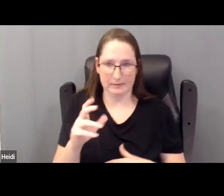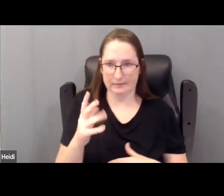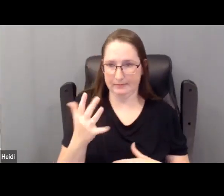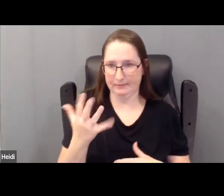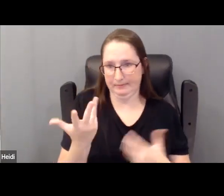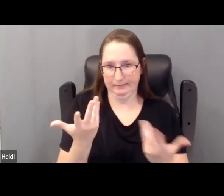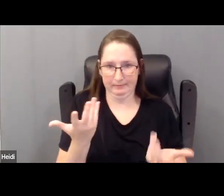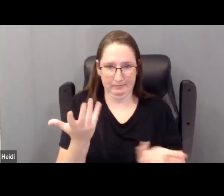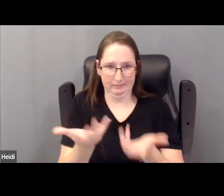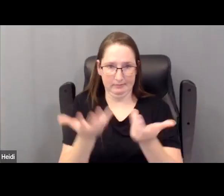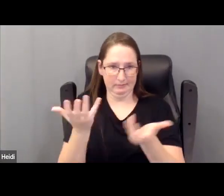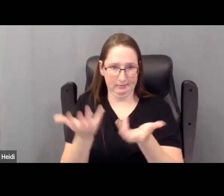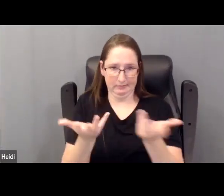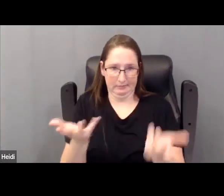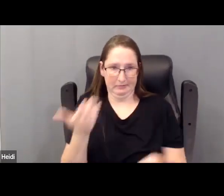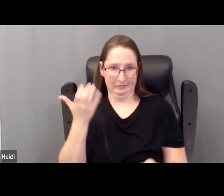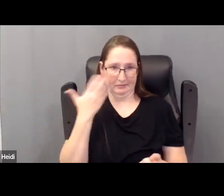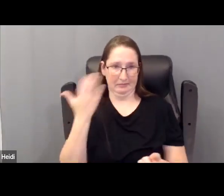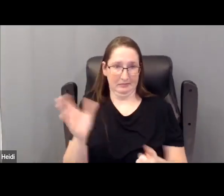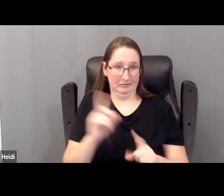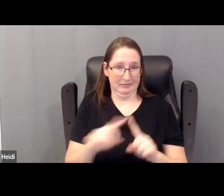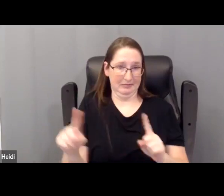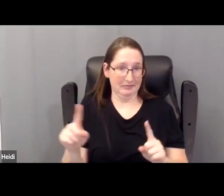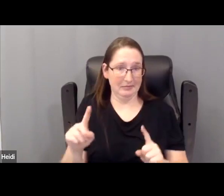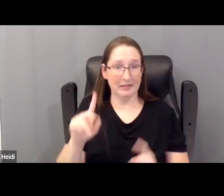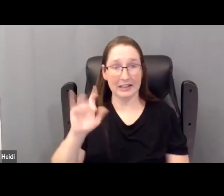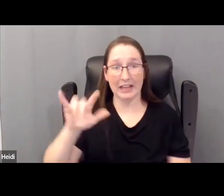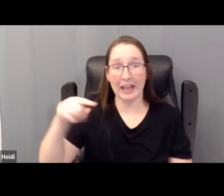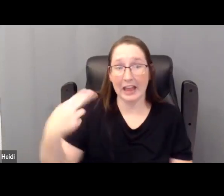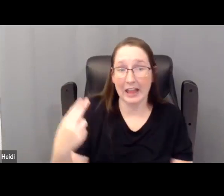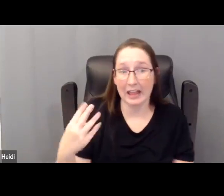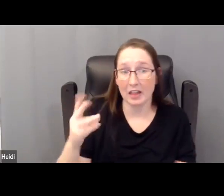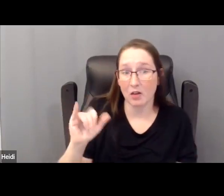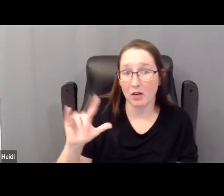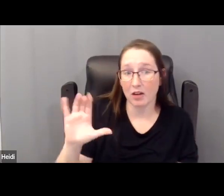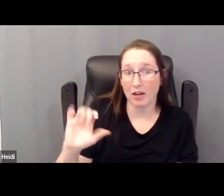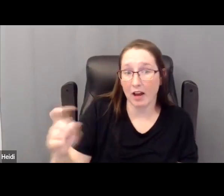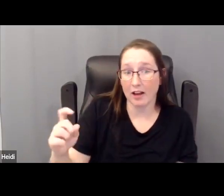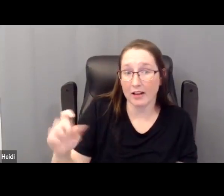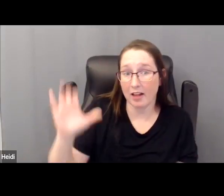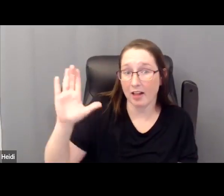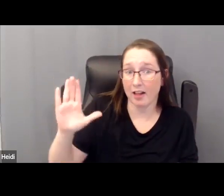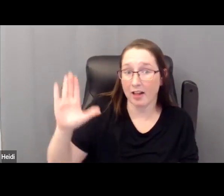I don't know, but there, Keith Wilcox hand is up. Yes.